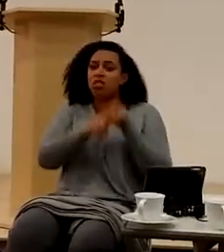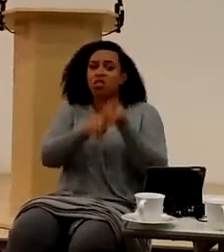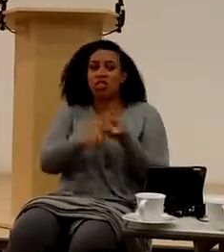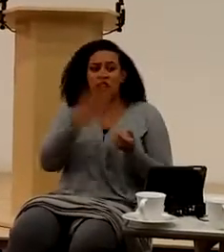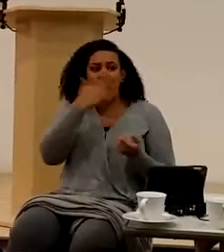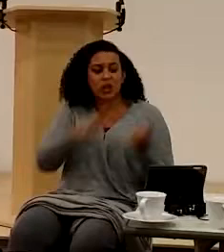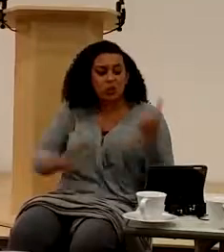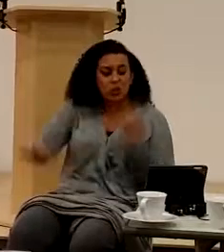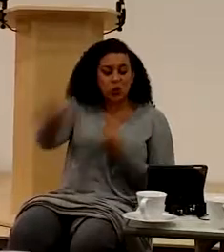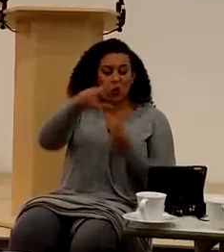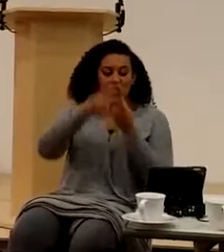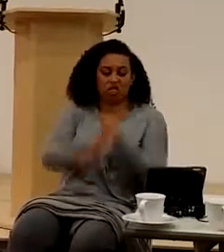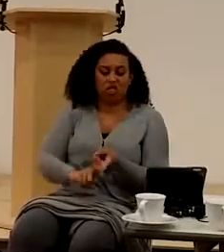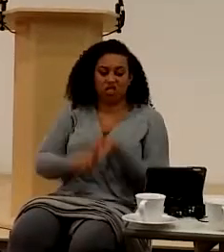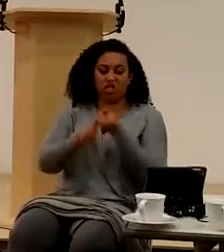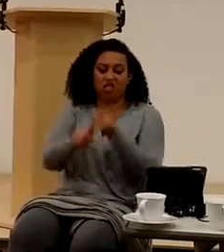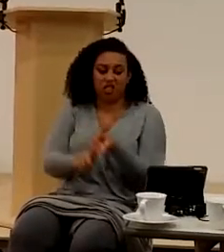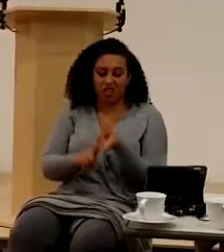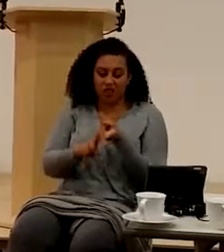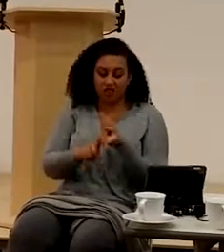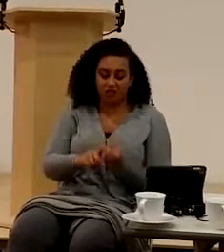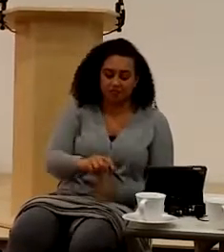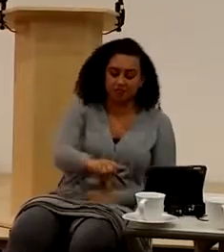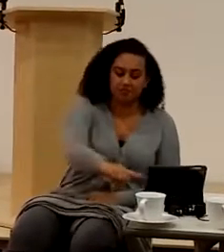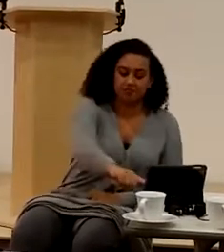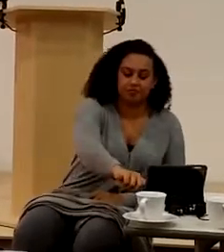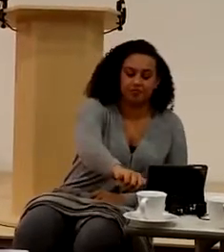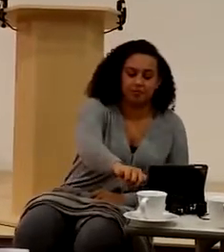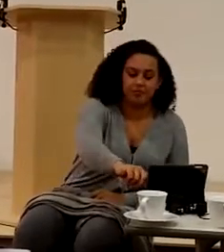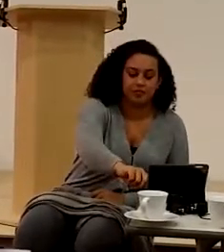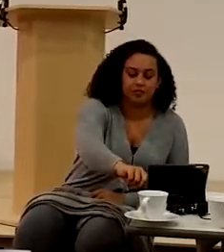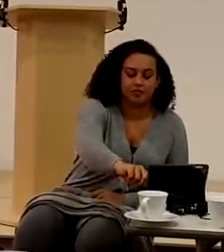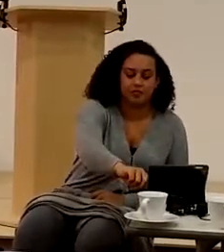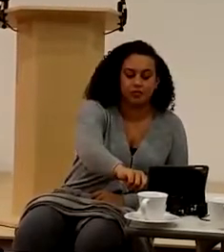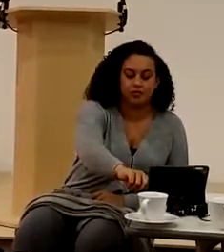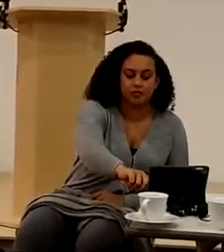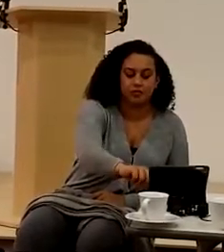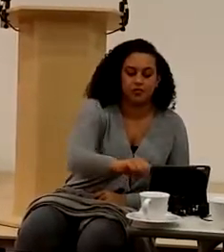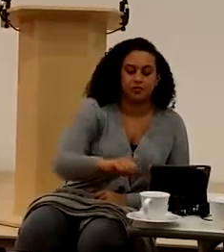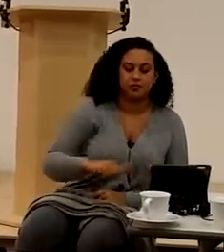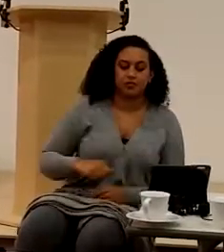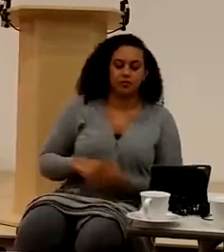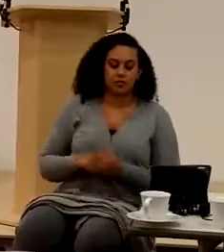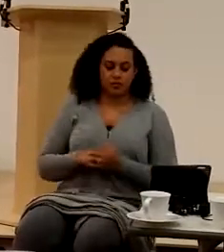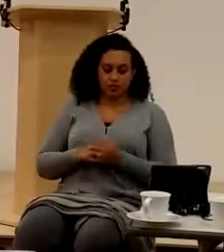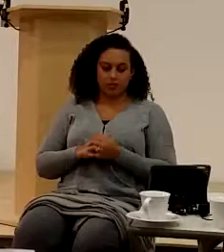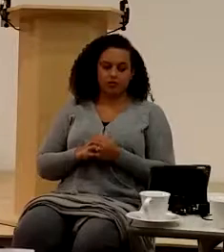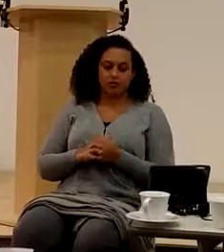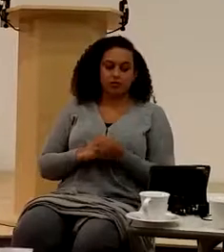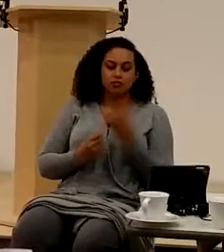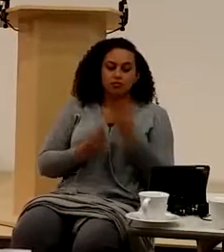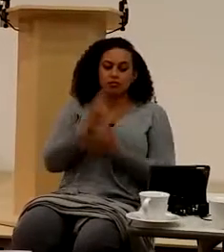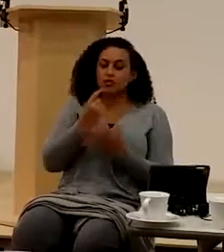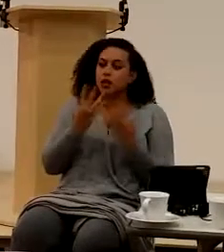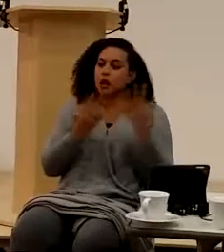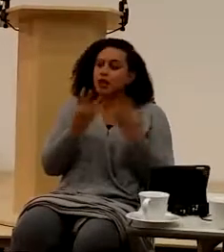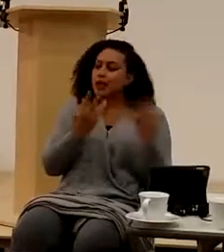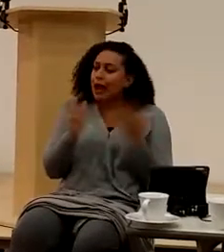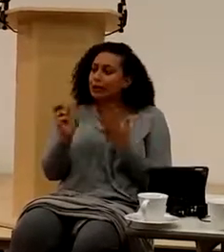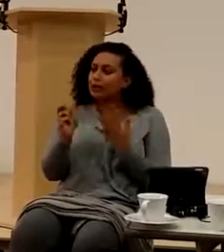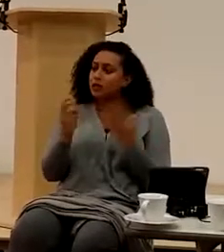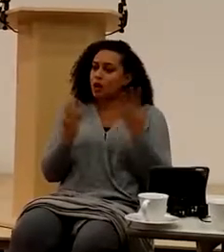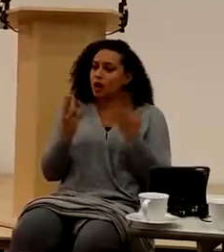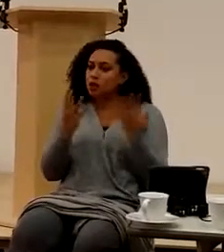the 80s still applied in neoliberal Britain, or whether